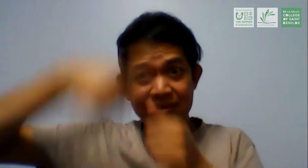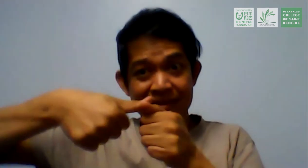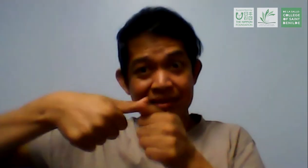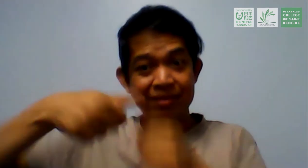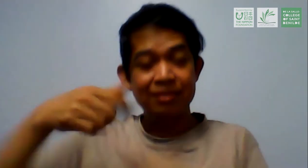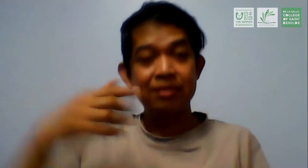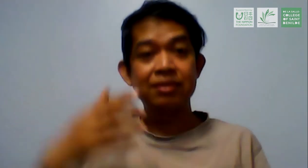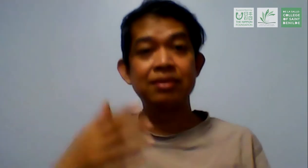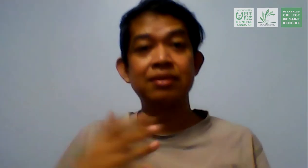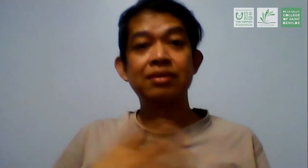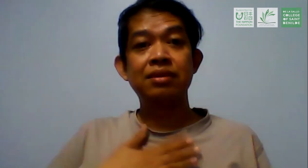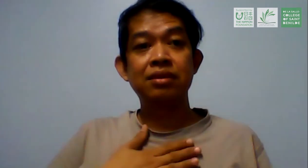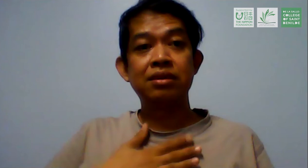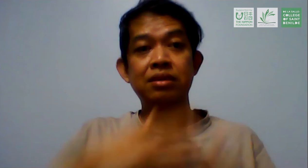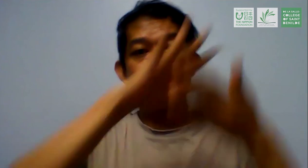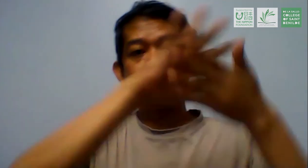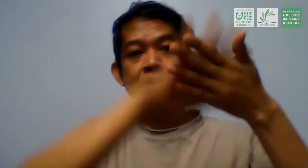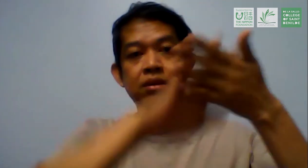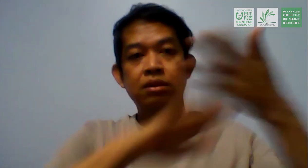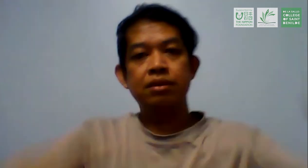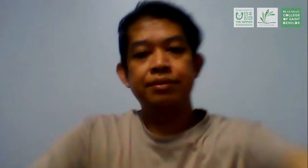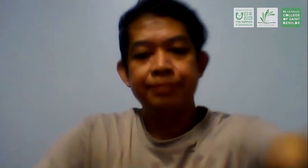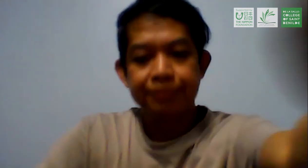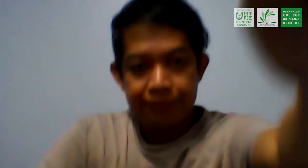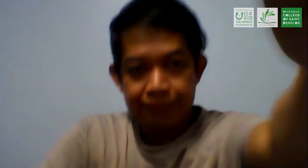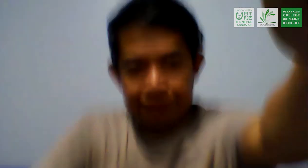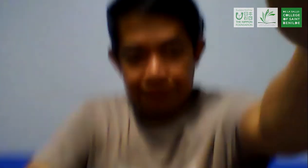Just to let you know, I just remembered